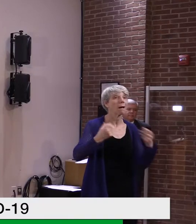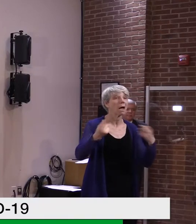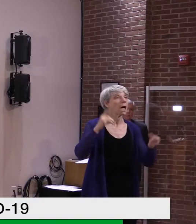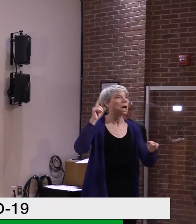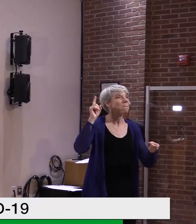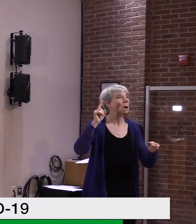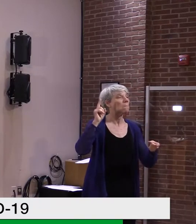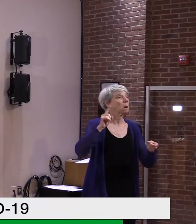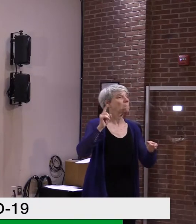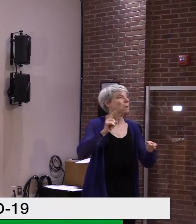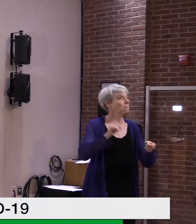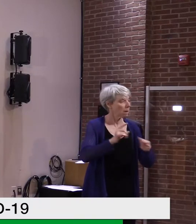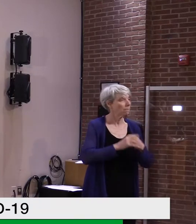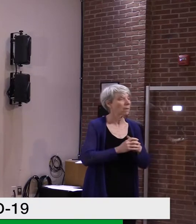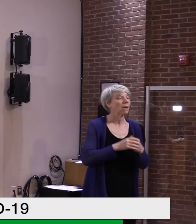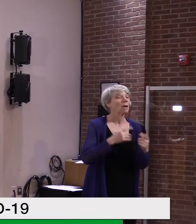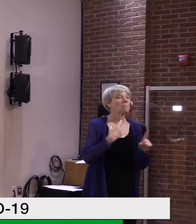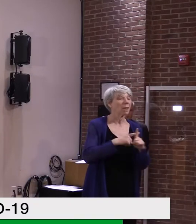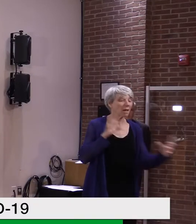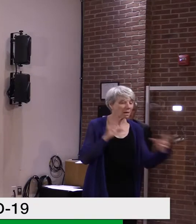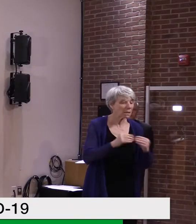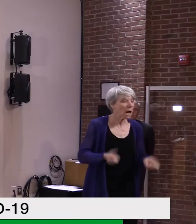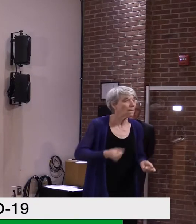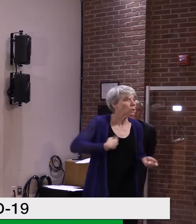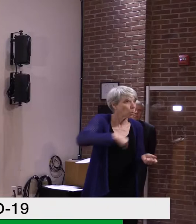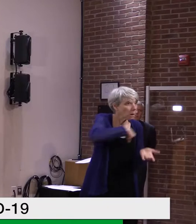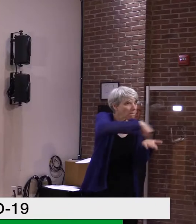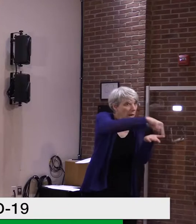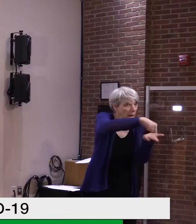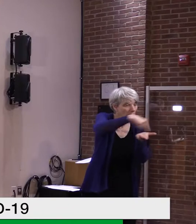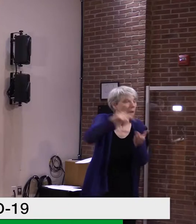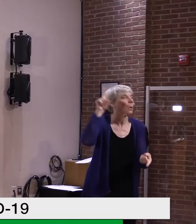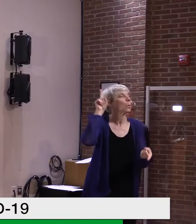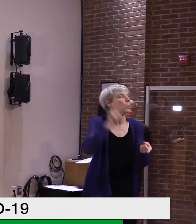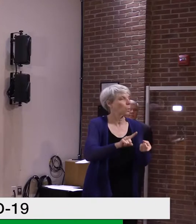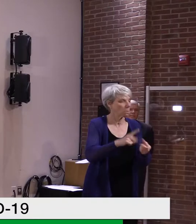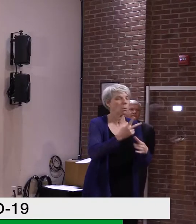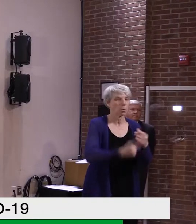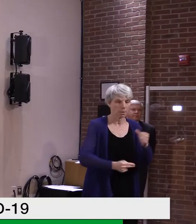total amount being paid out in benefits each week going down as well.